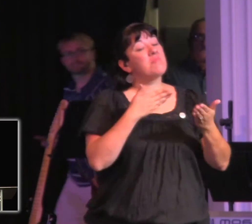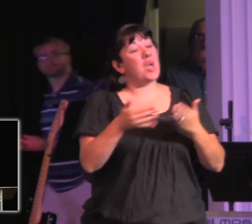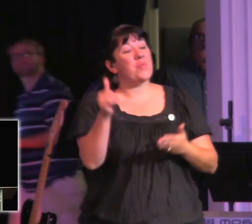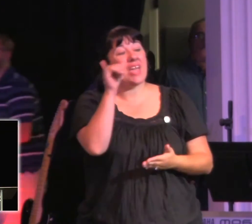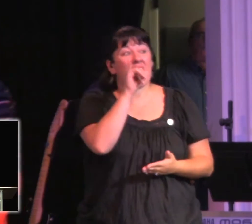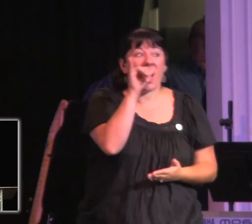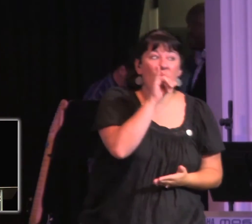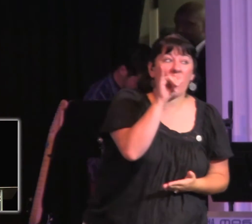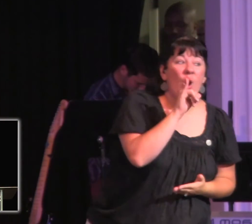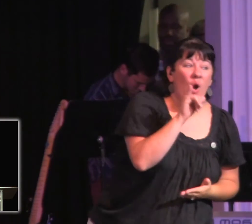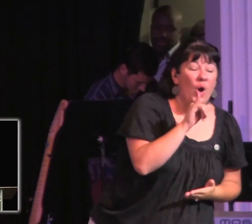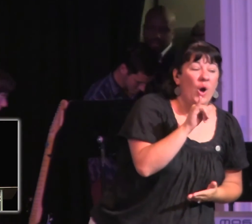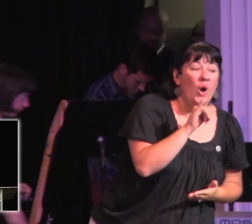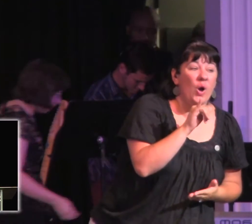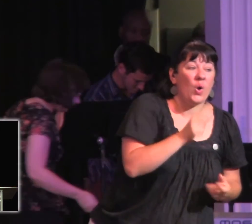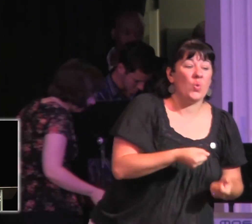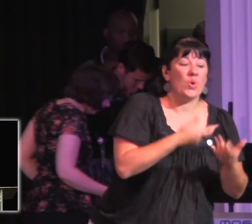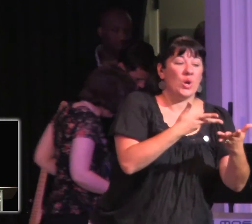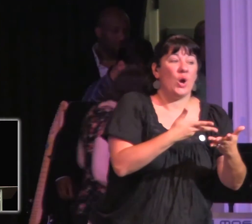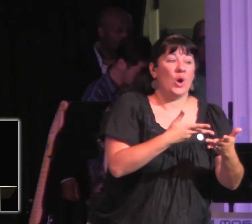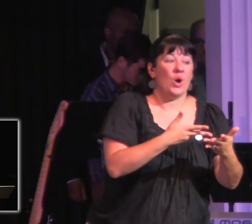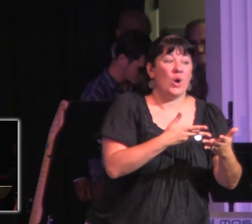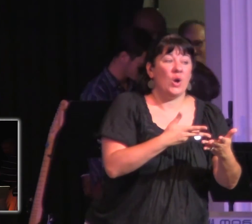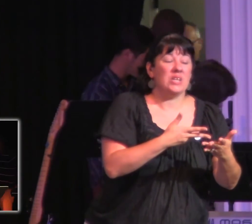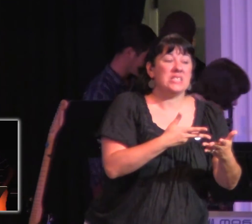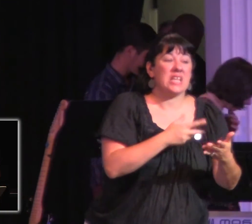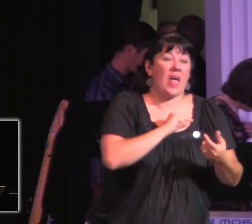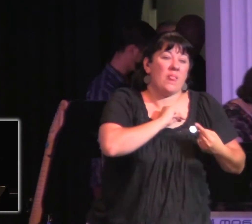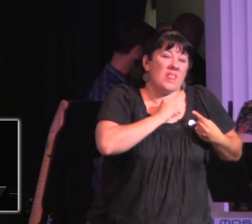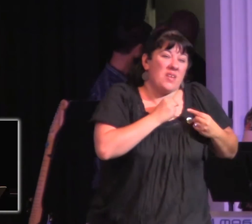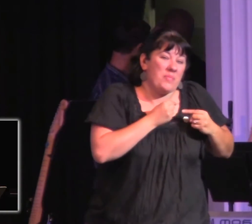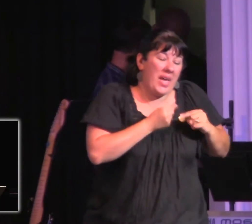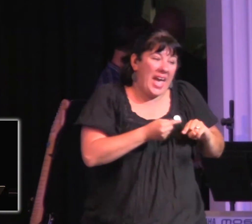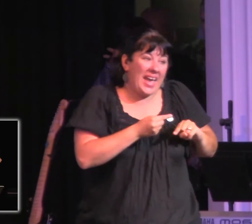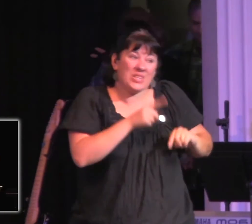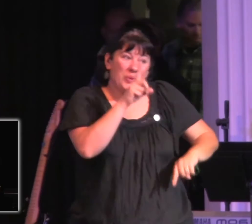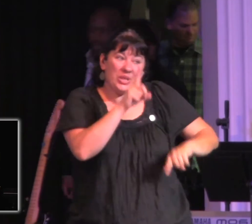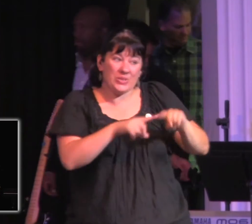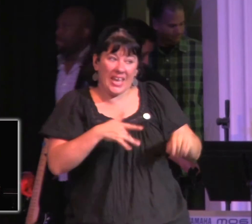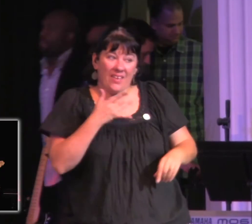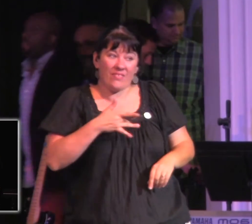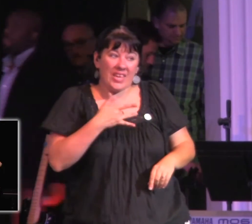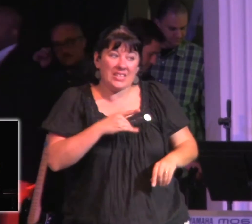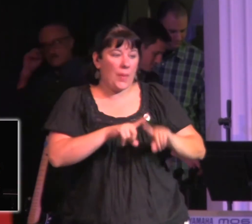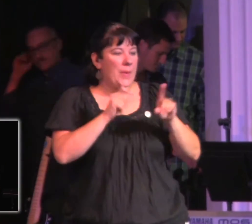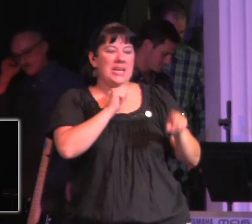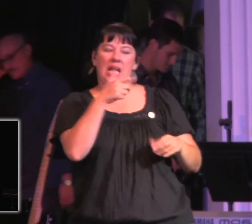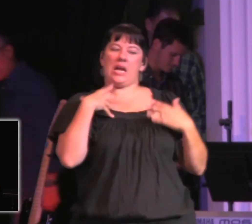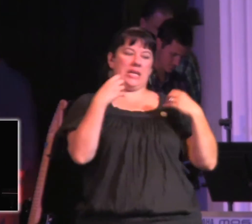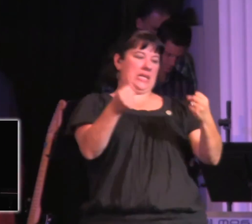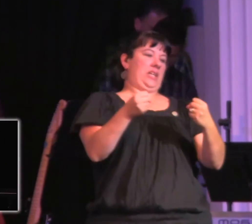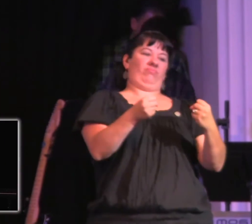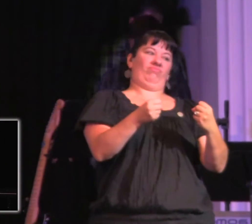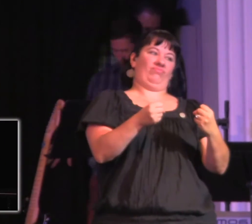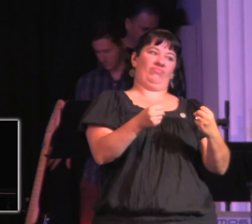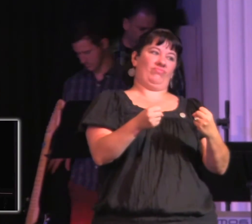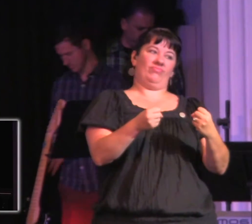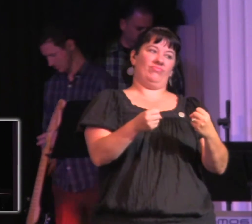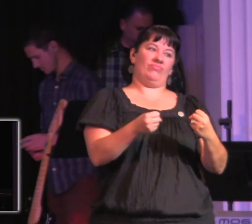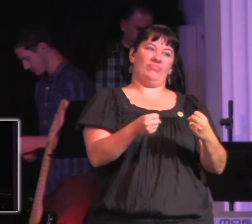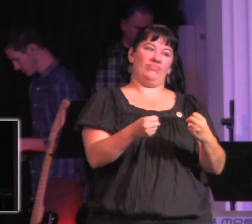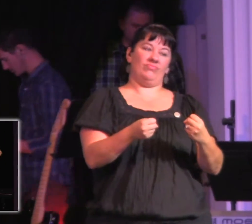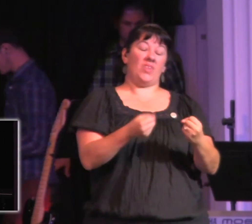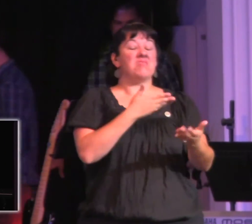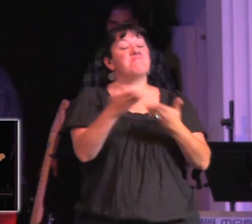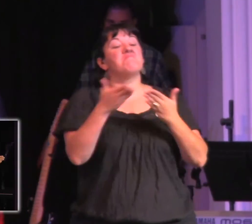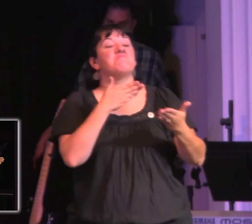heal your heart. You see, you might be able to get a prescription to make you feel better and cope with life for a little while, but it'll never go all the